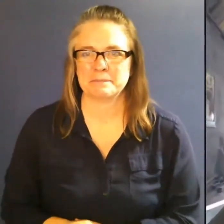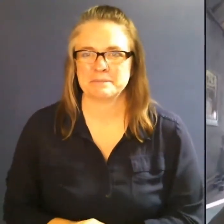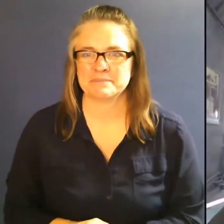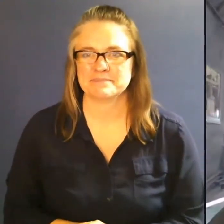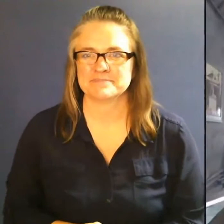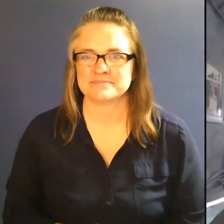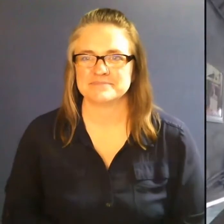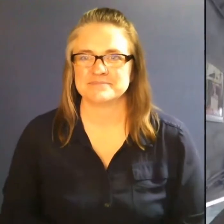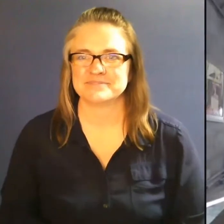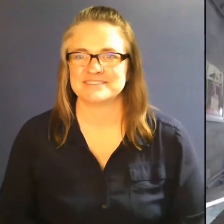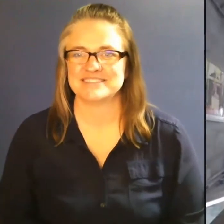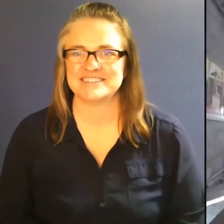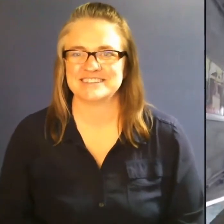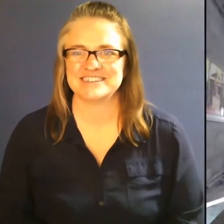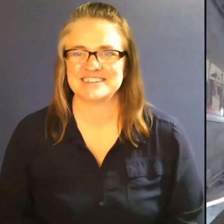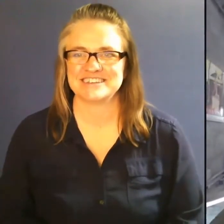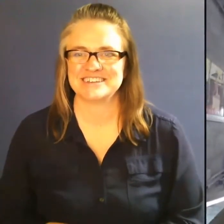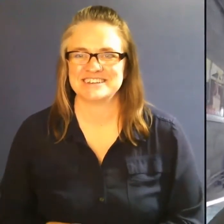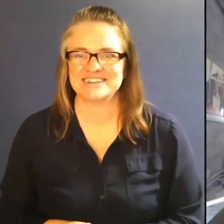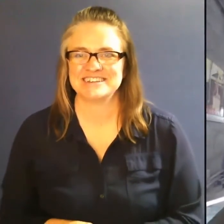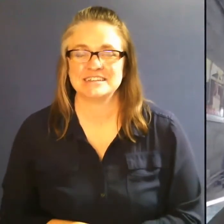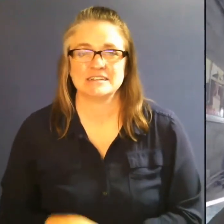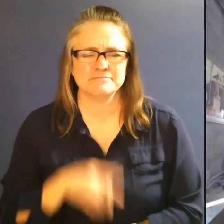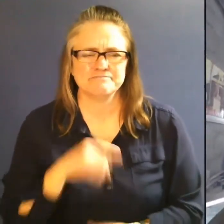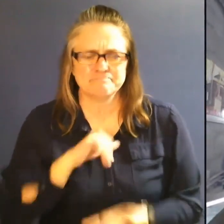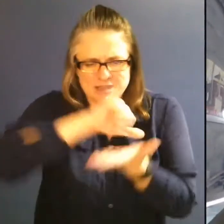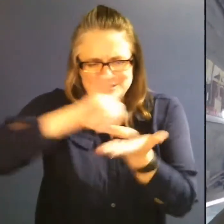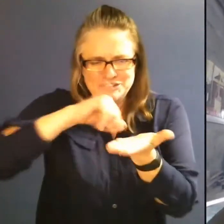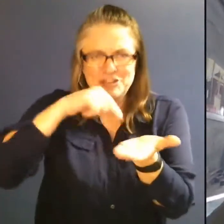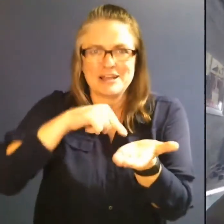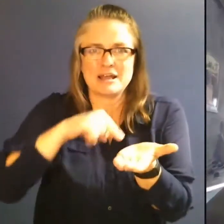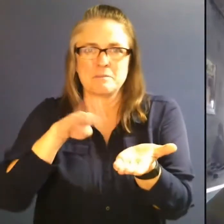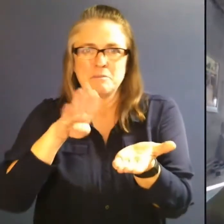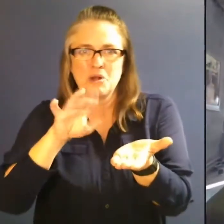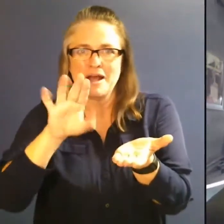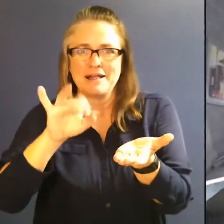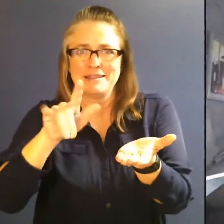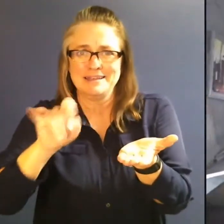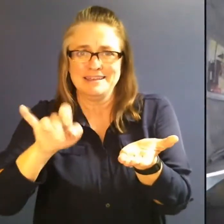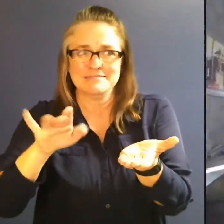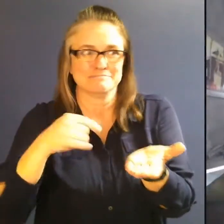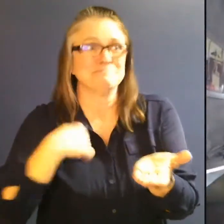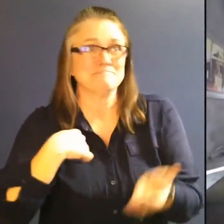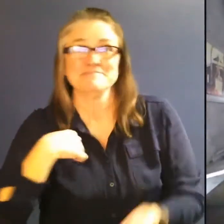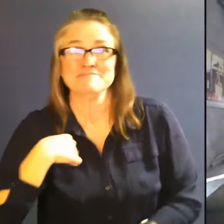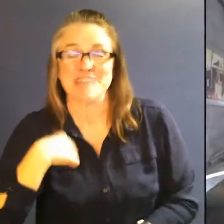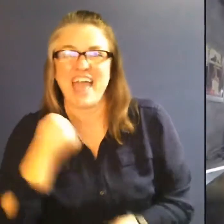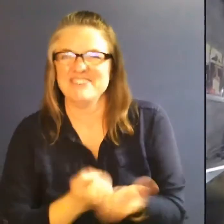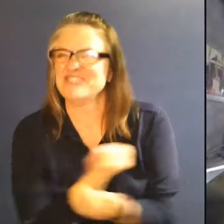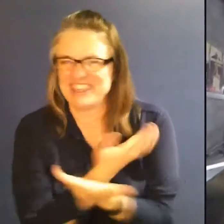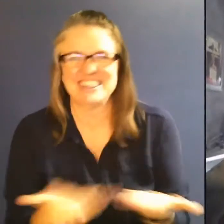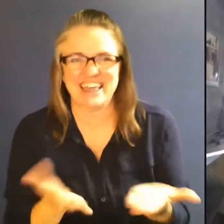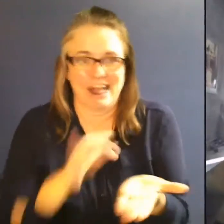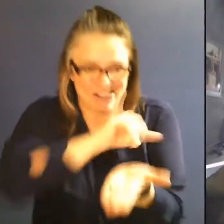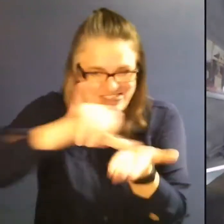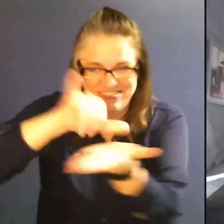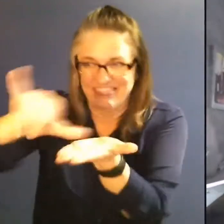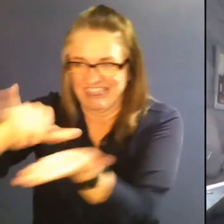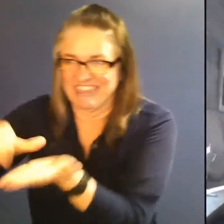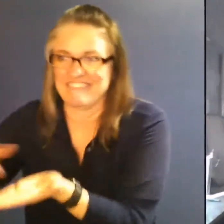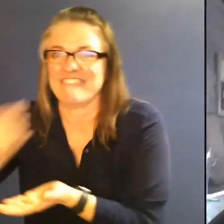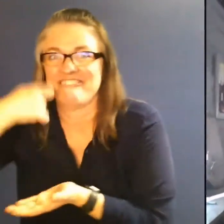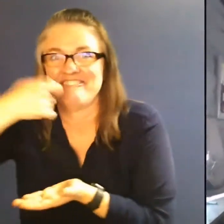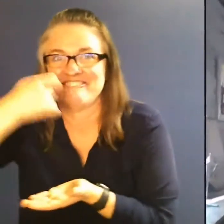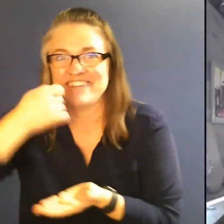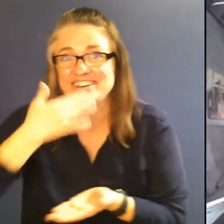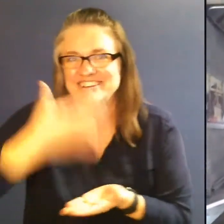Is maple syrup good on broccoli? I bet it's good on everything. I put that stuff on everything.